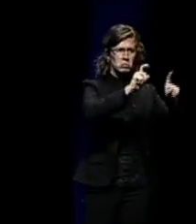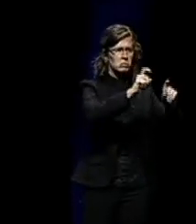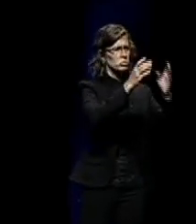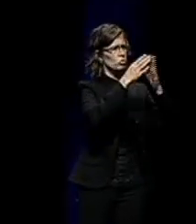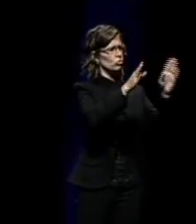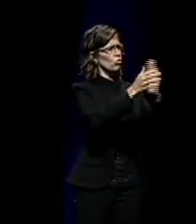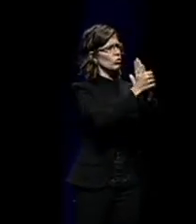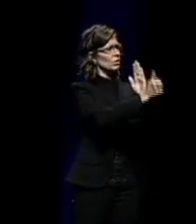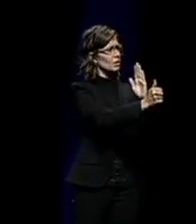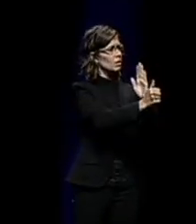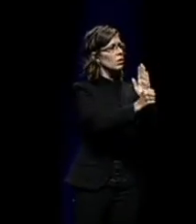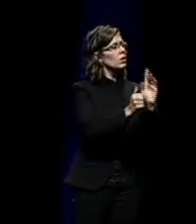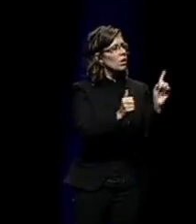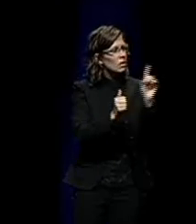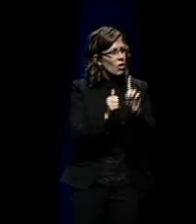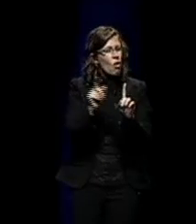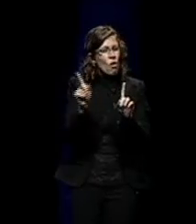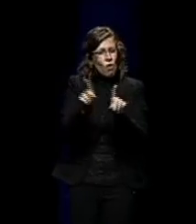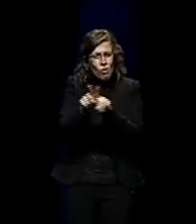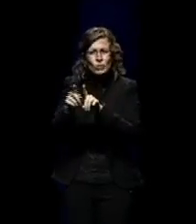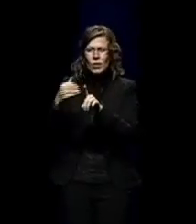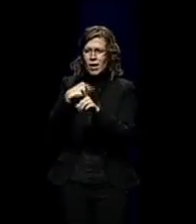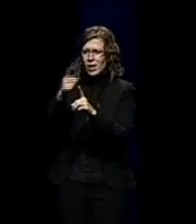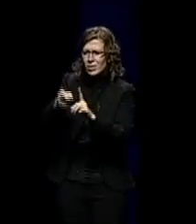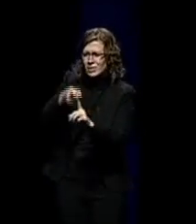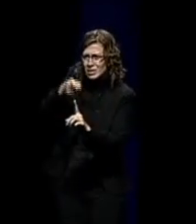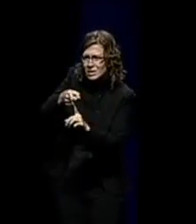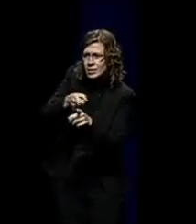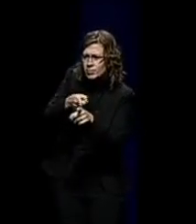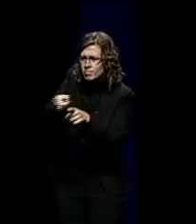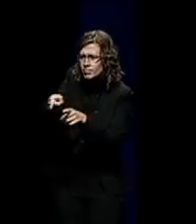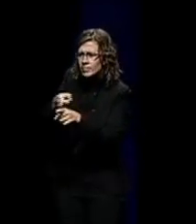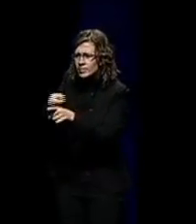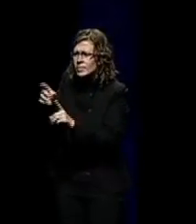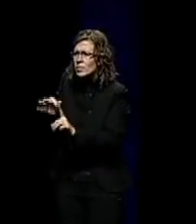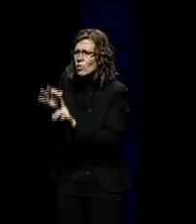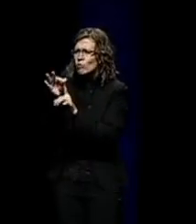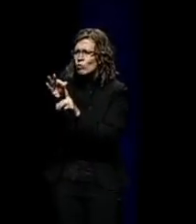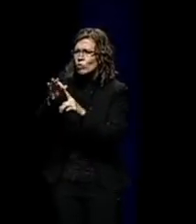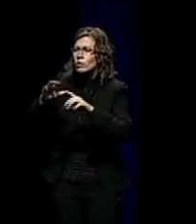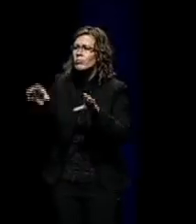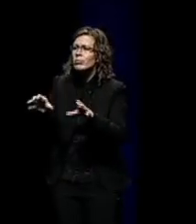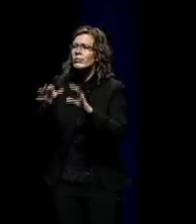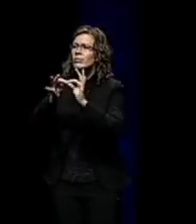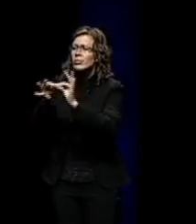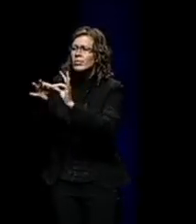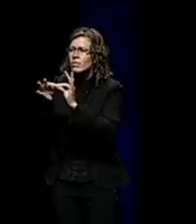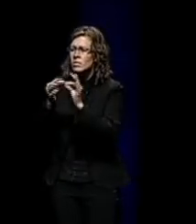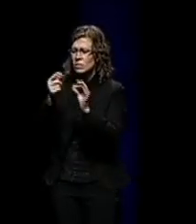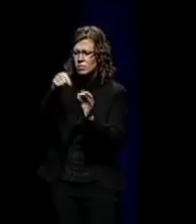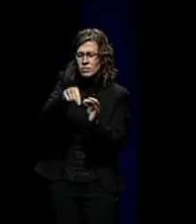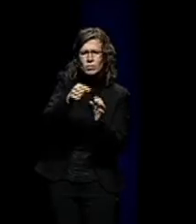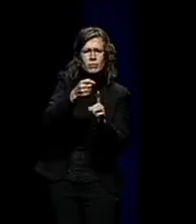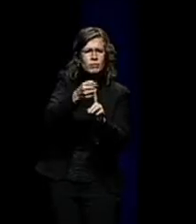a lot of questions came up in the task force about specialized practice and what kinds of needs and demands there were for people that had skills